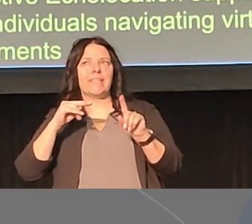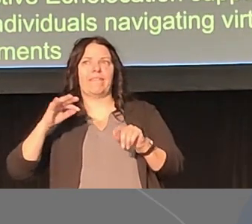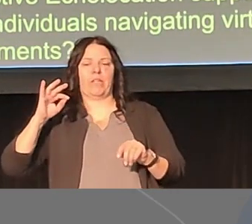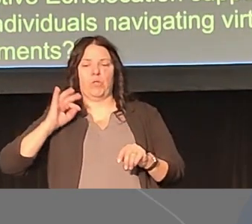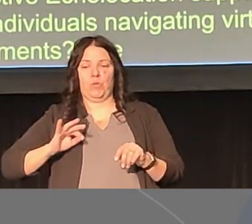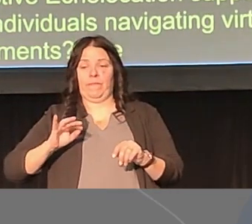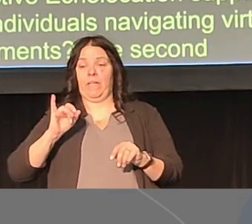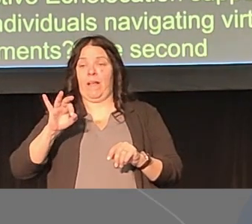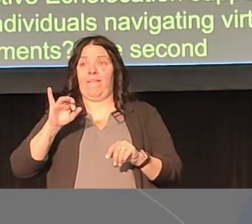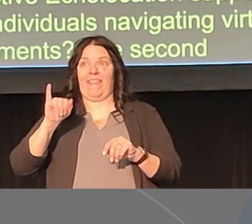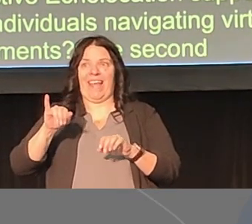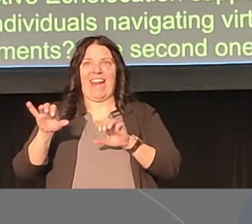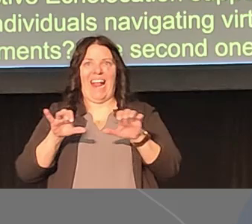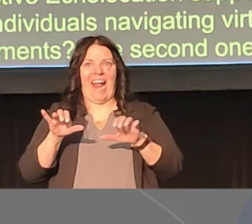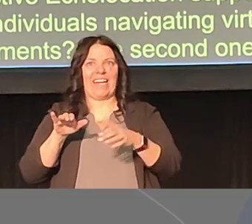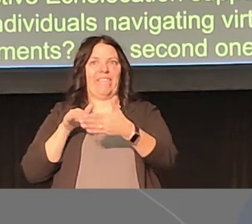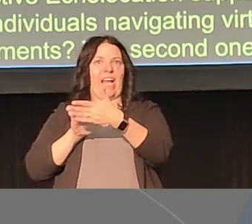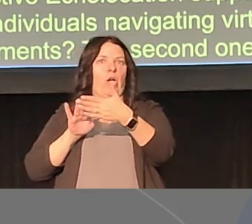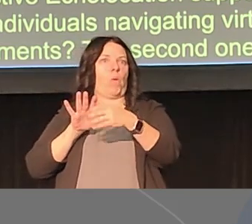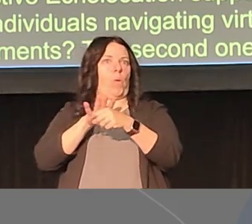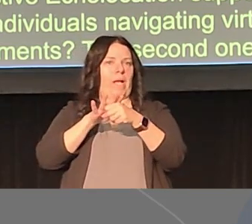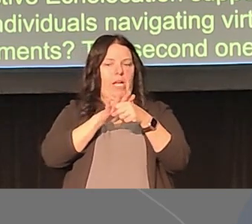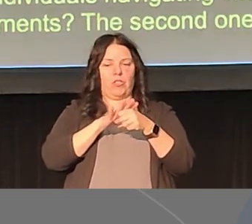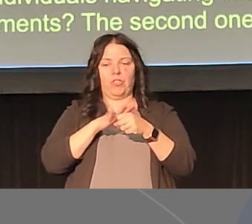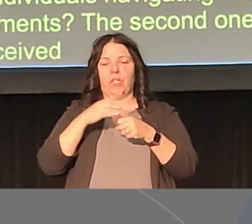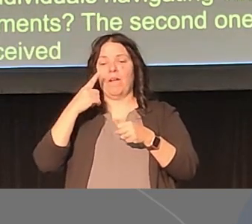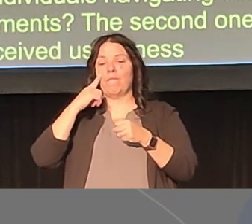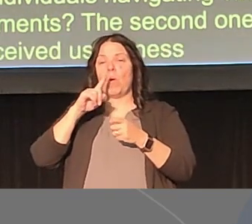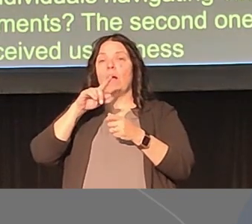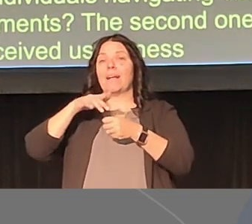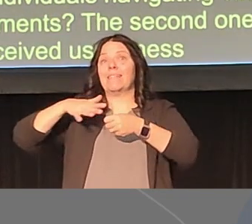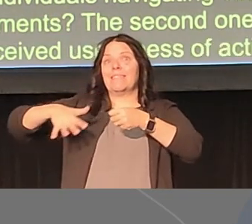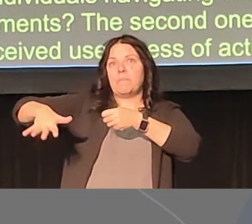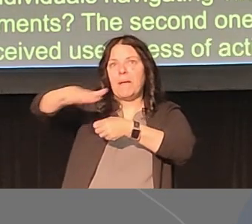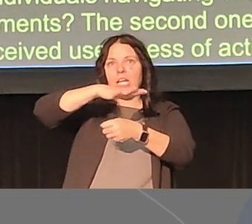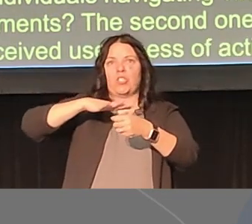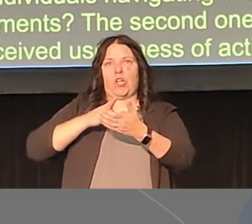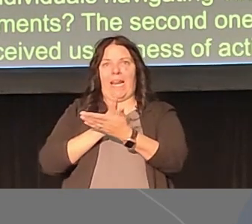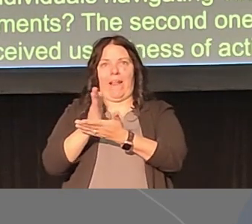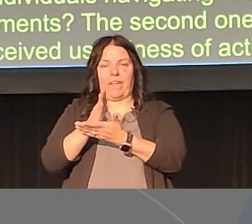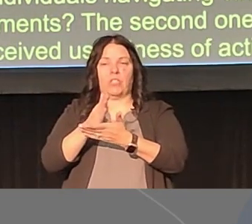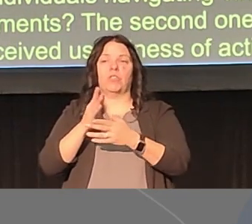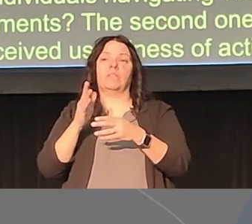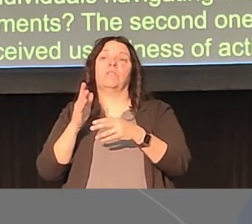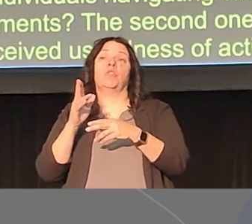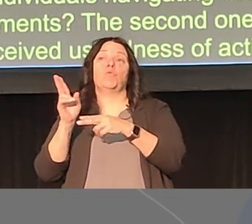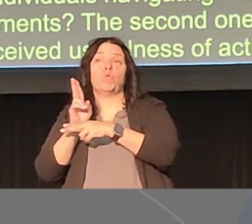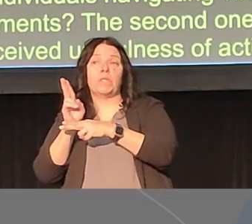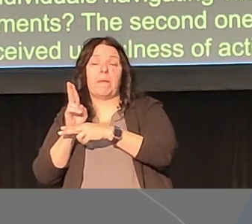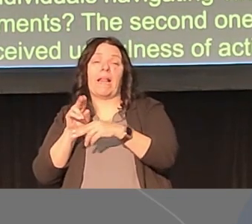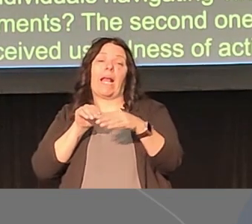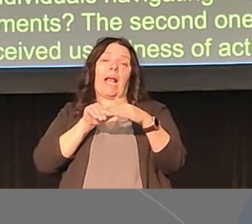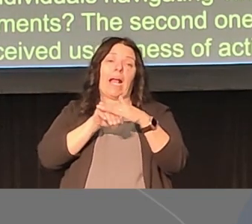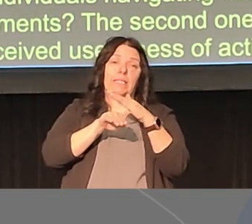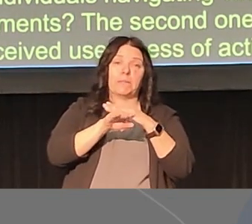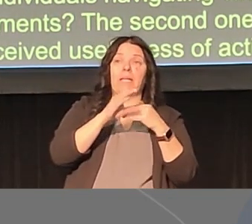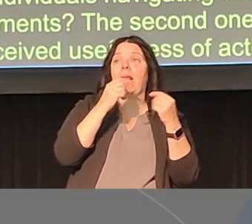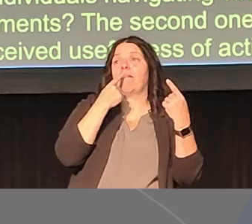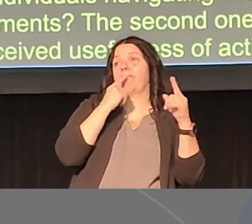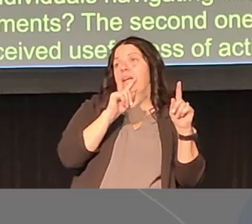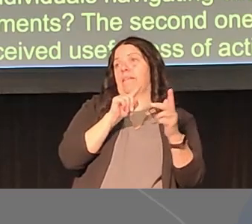of active echolocation for spatial navigation tasks in terms of usability, accessibility, and